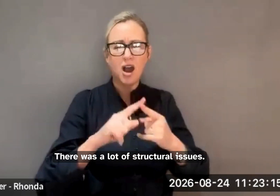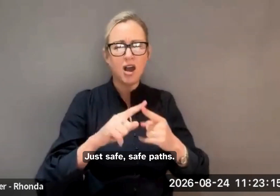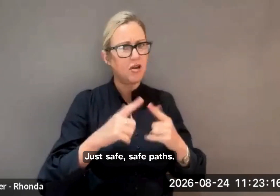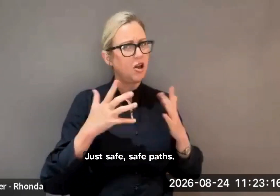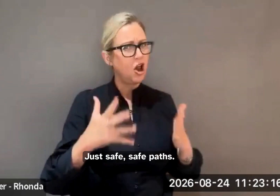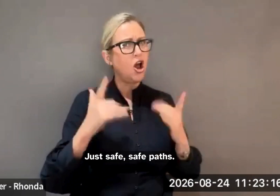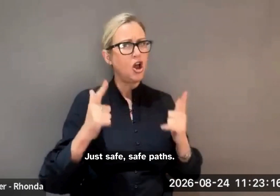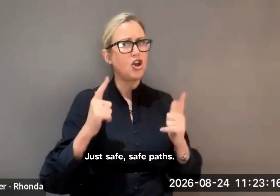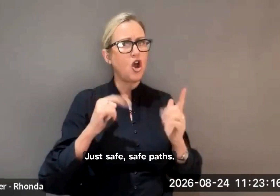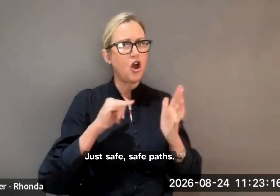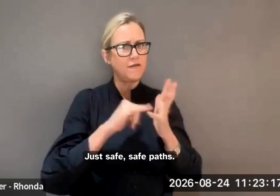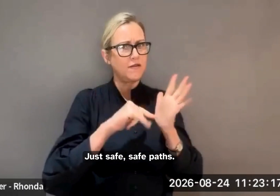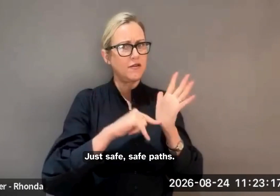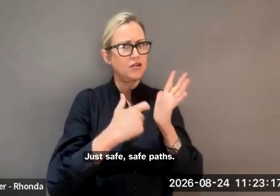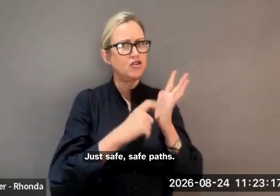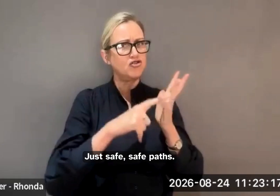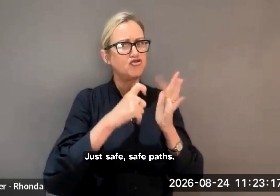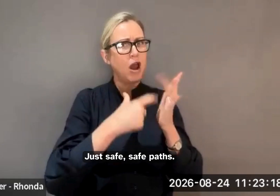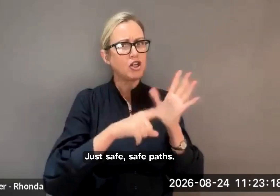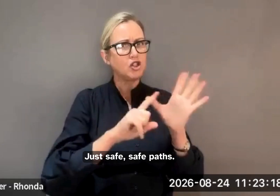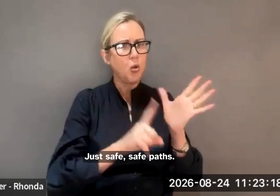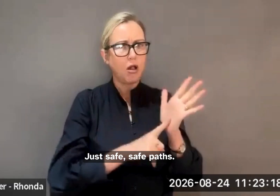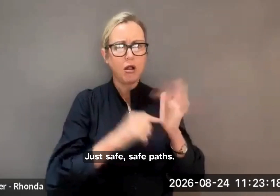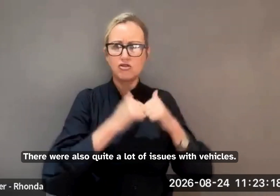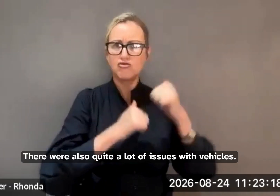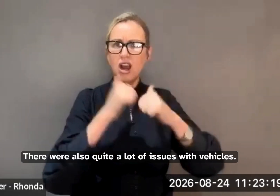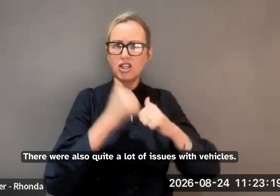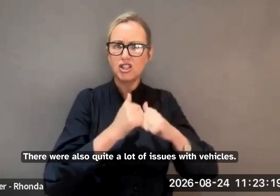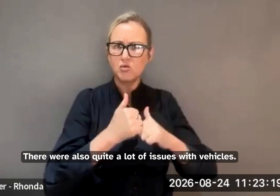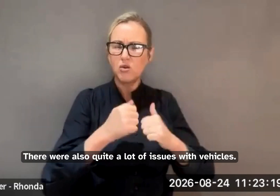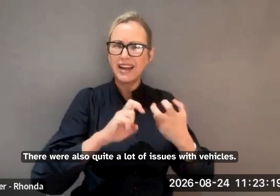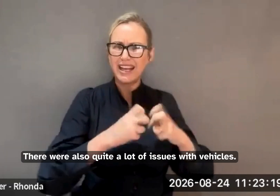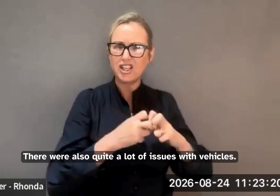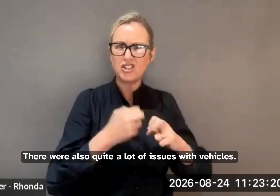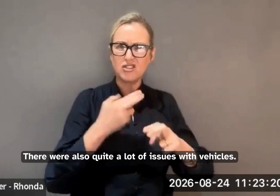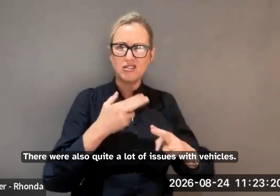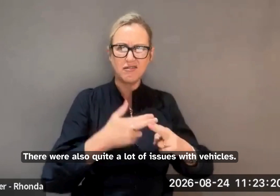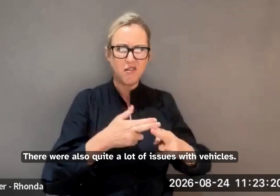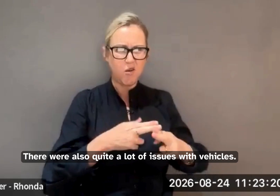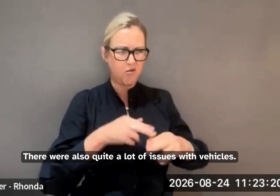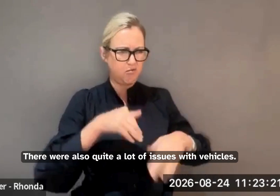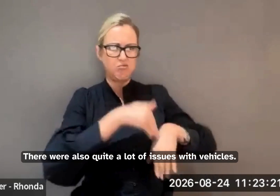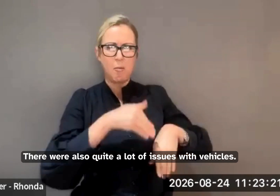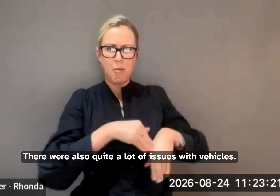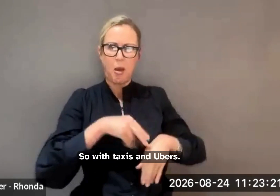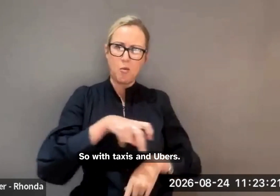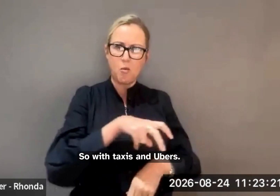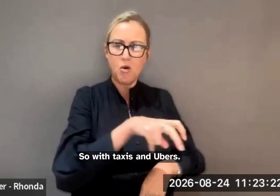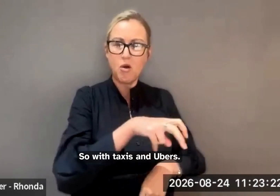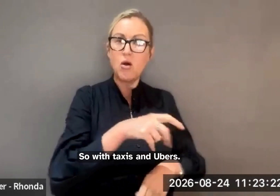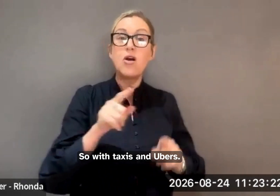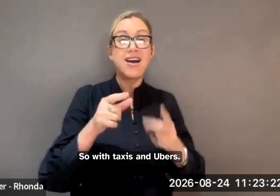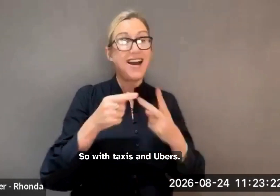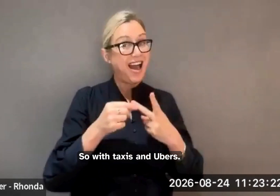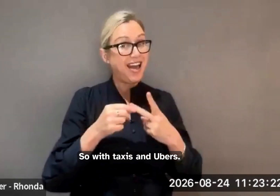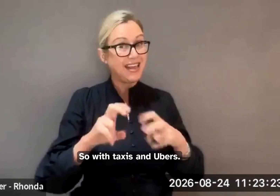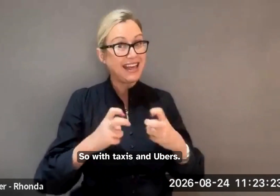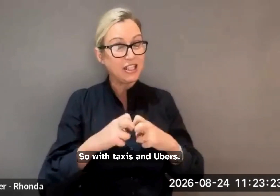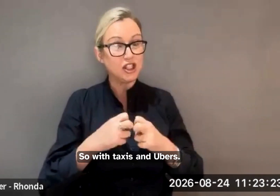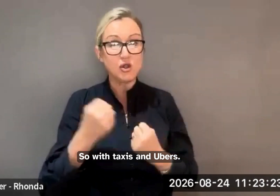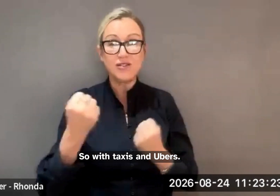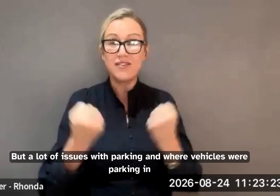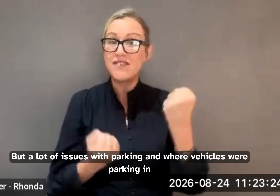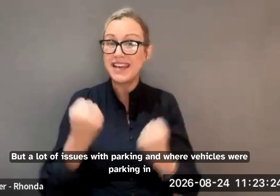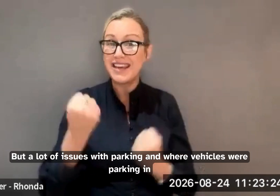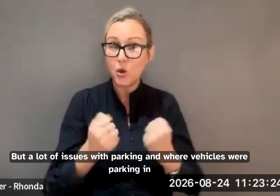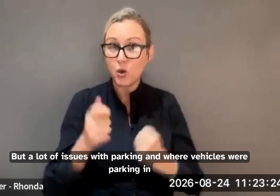issues, just safe paths. There were also quite a lot of issues with vehicles, so with taxis